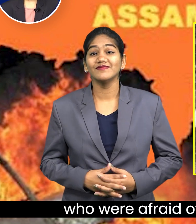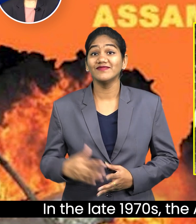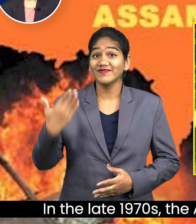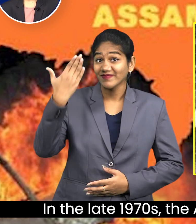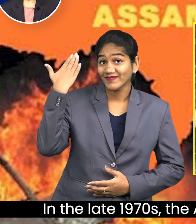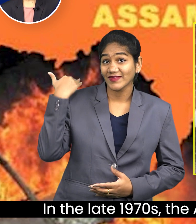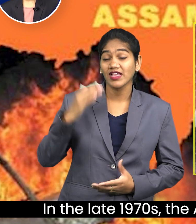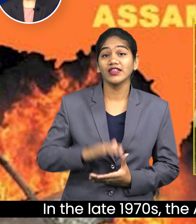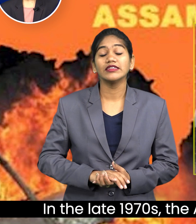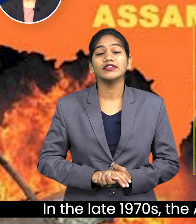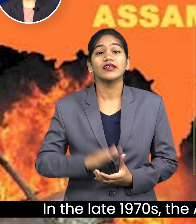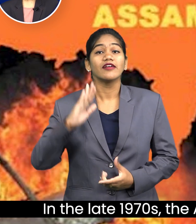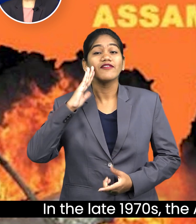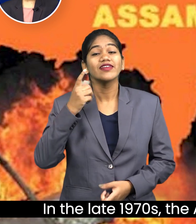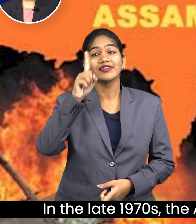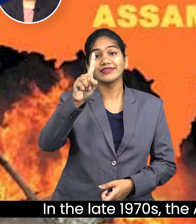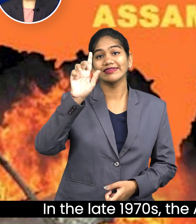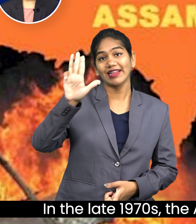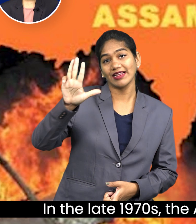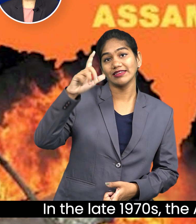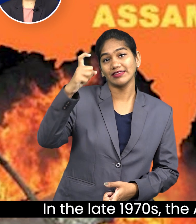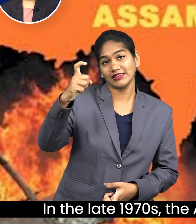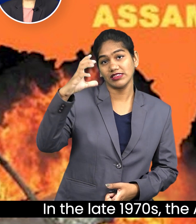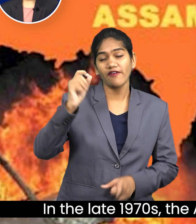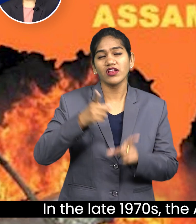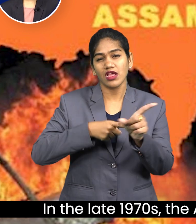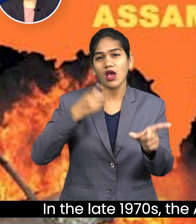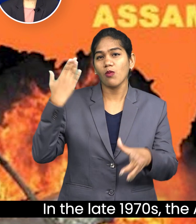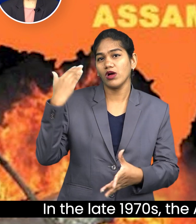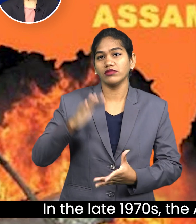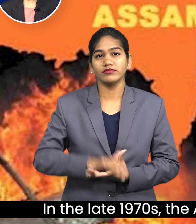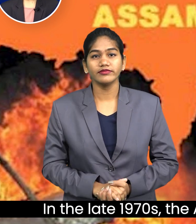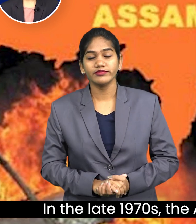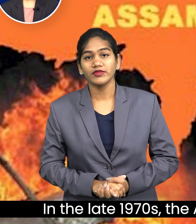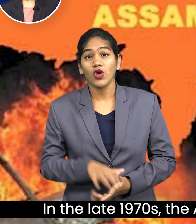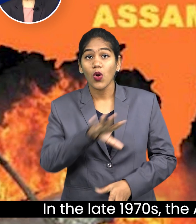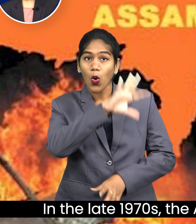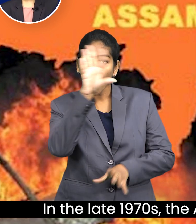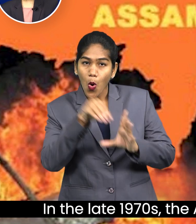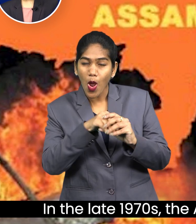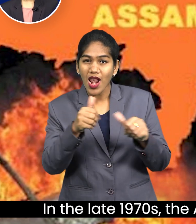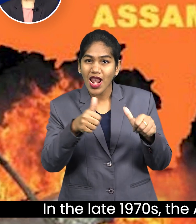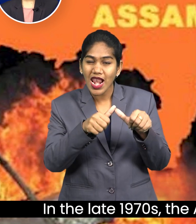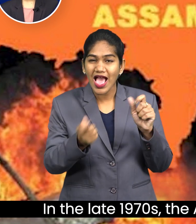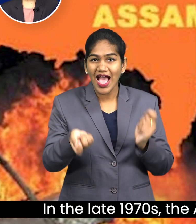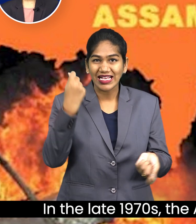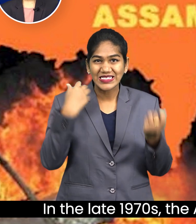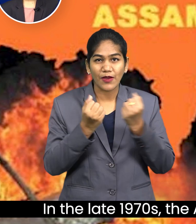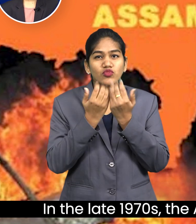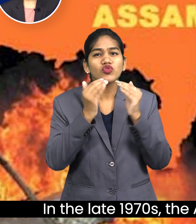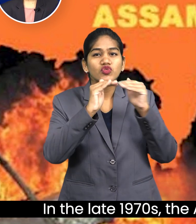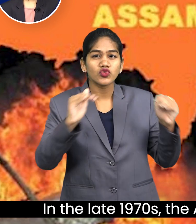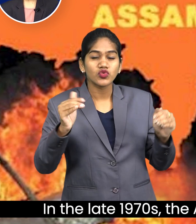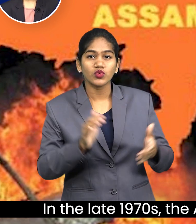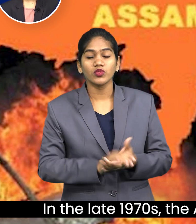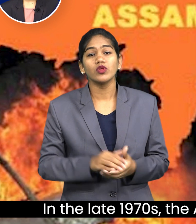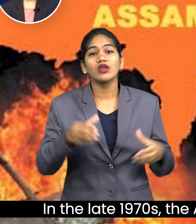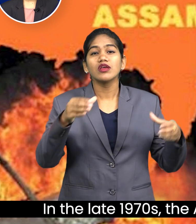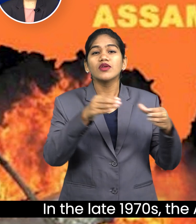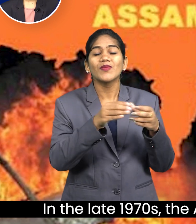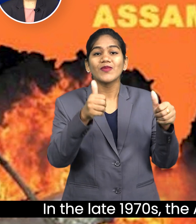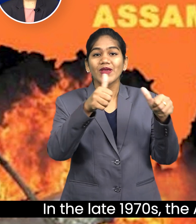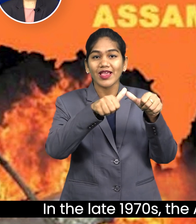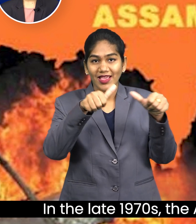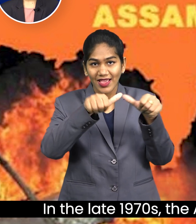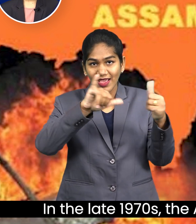In the late 1970s, the All Assam Students Union, AASU,